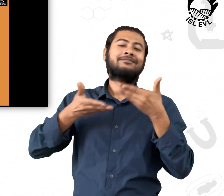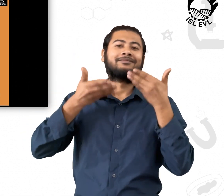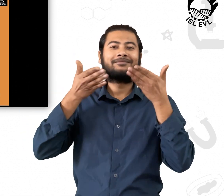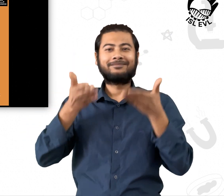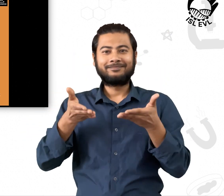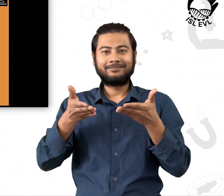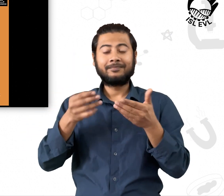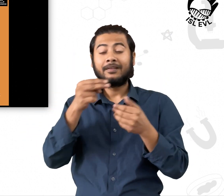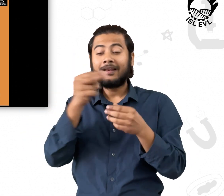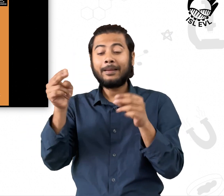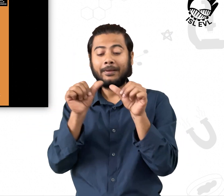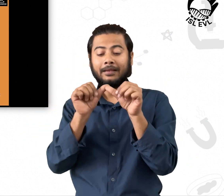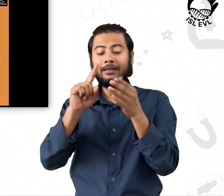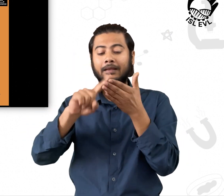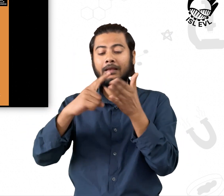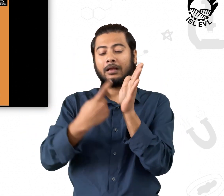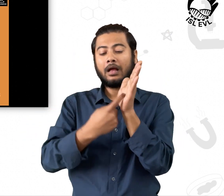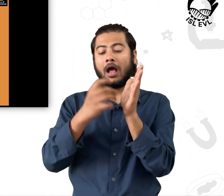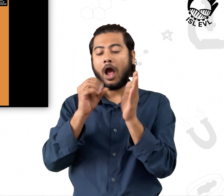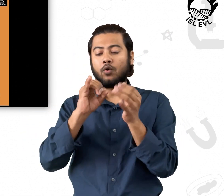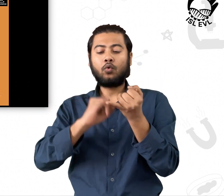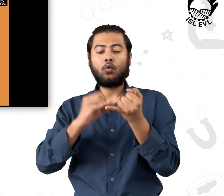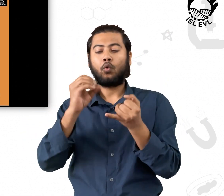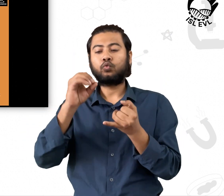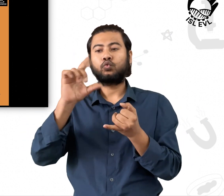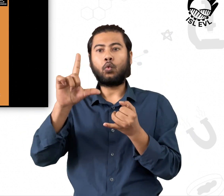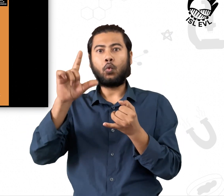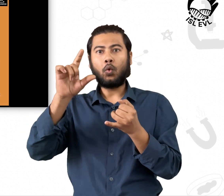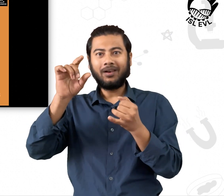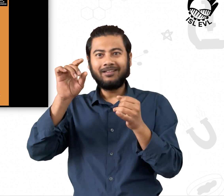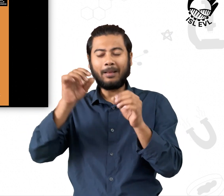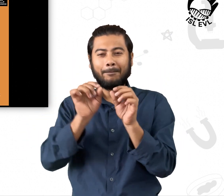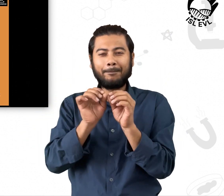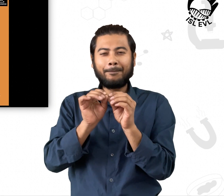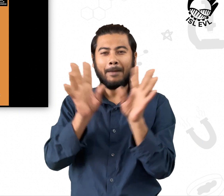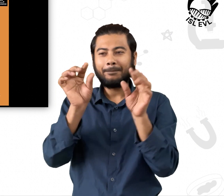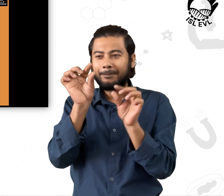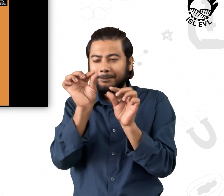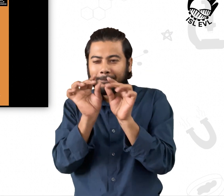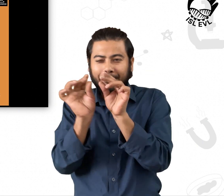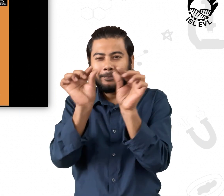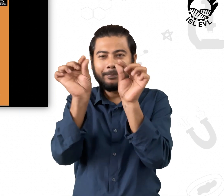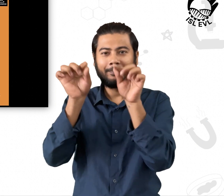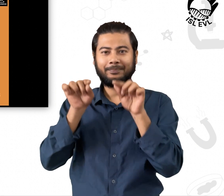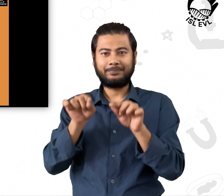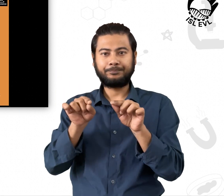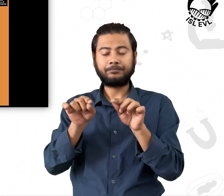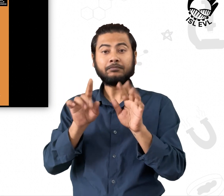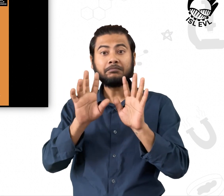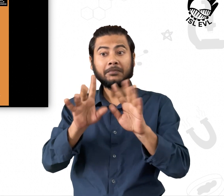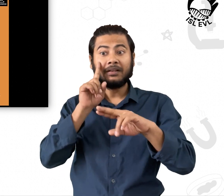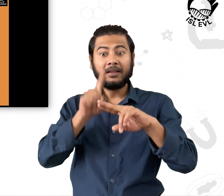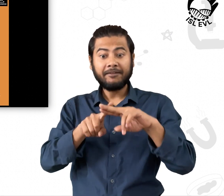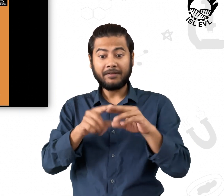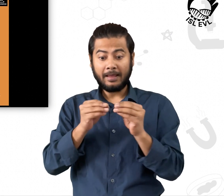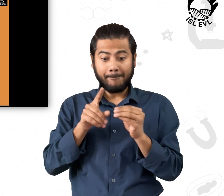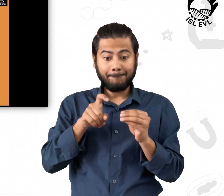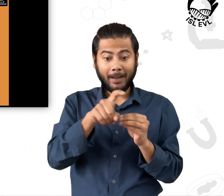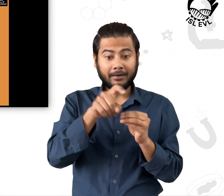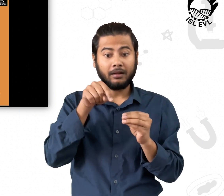nose. This makes me wonder, in a different condition, would the bacteria produce a different molecule and would